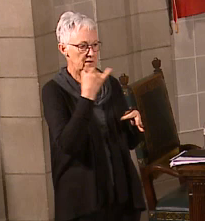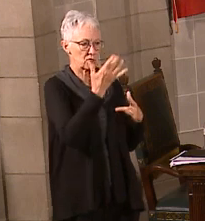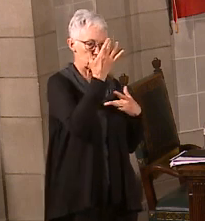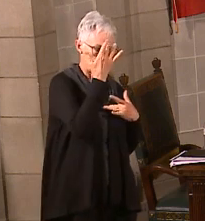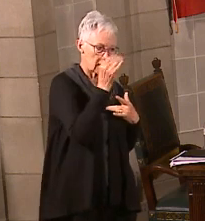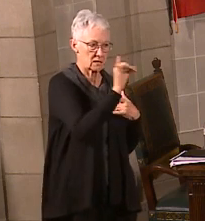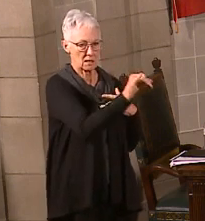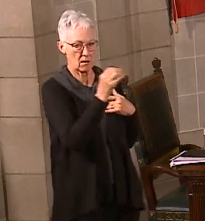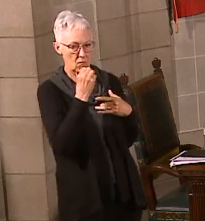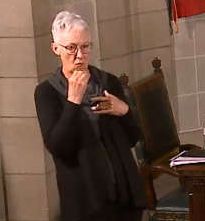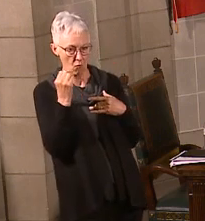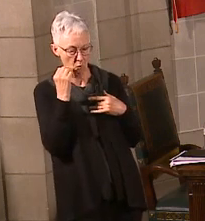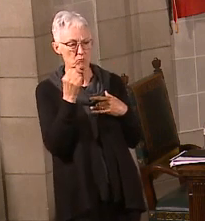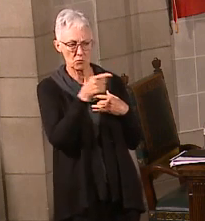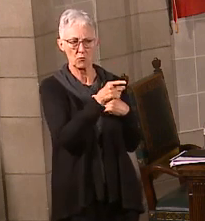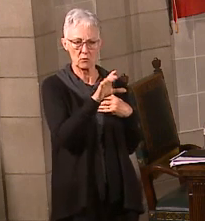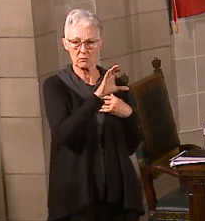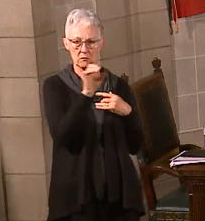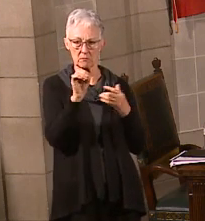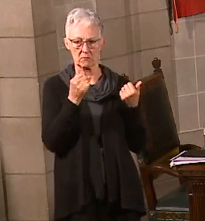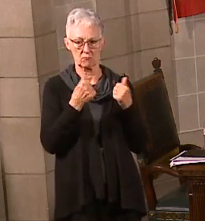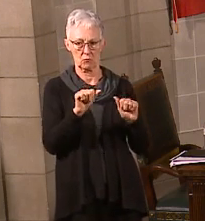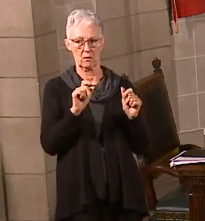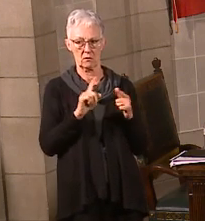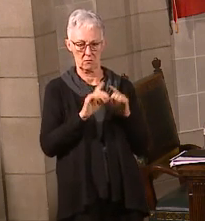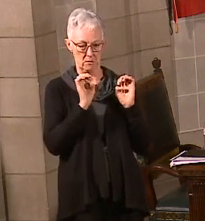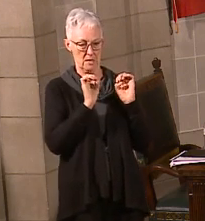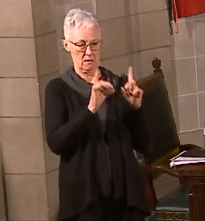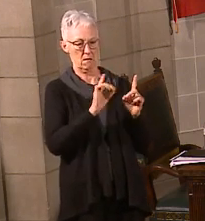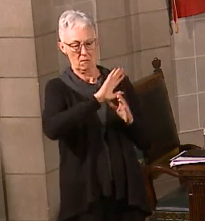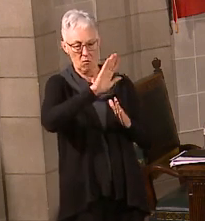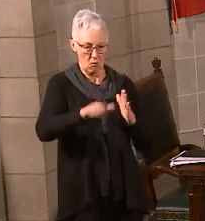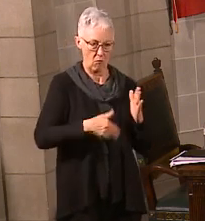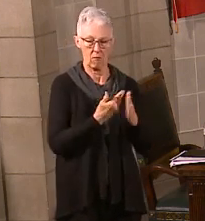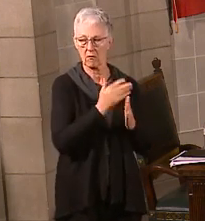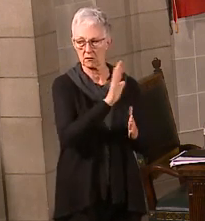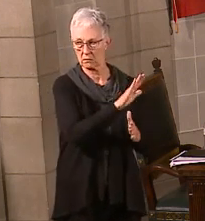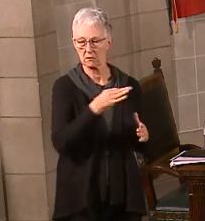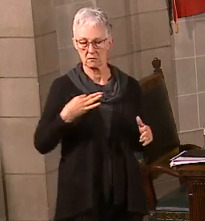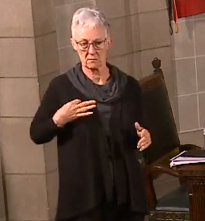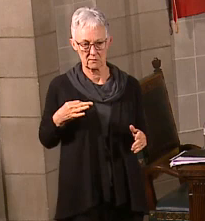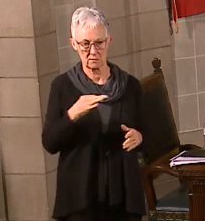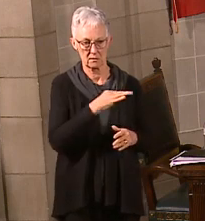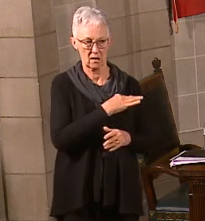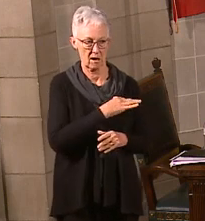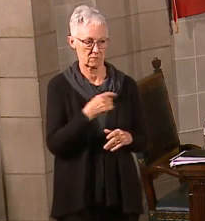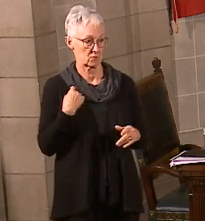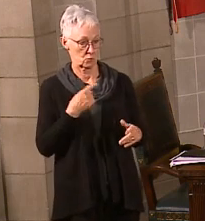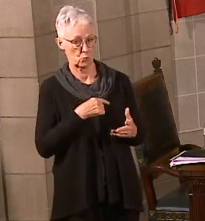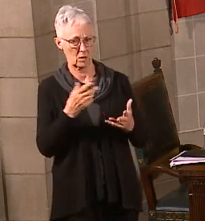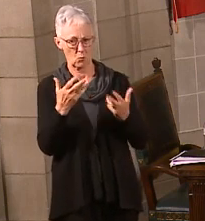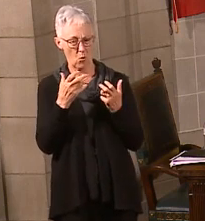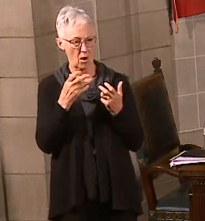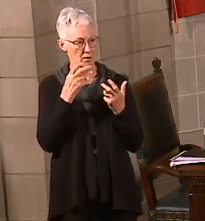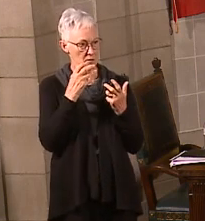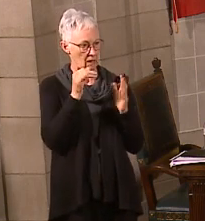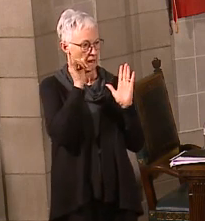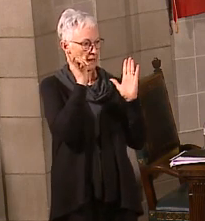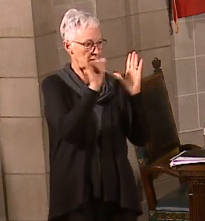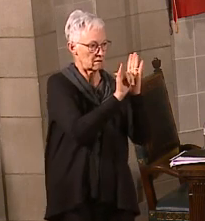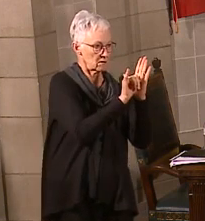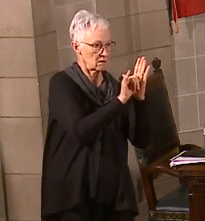So those are the kind of things we want to see in the entire industry and really looking at what are those best practices. So we are working